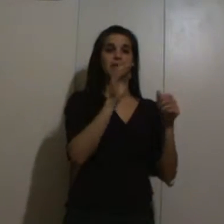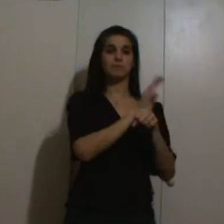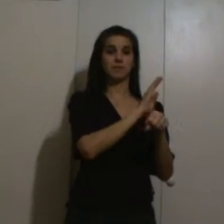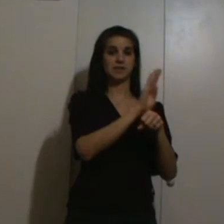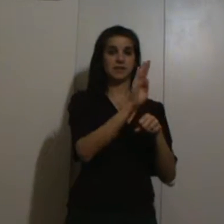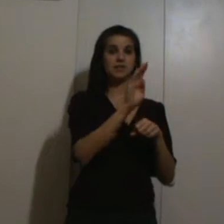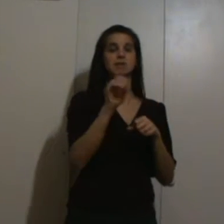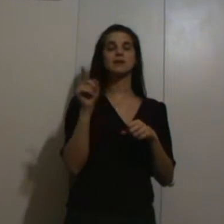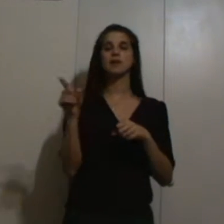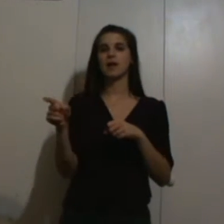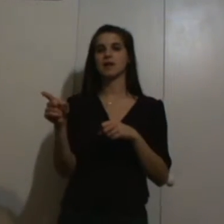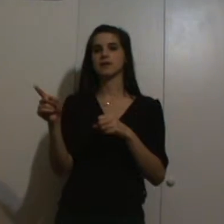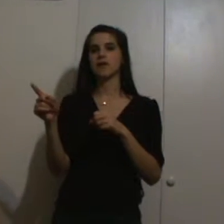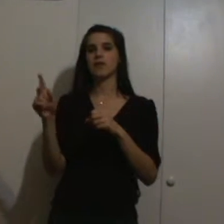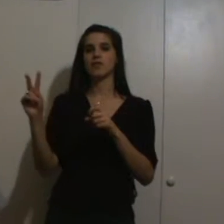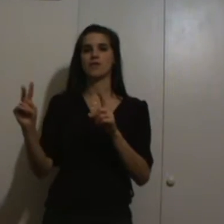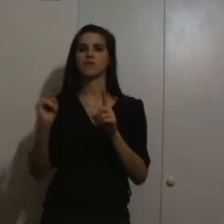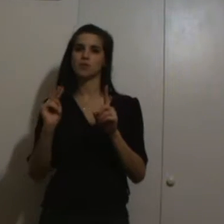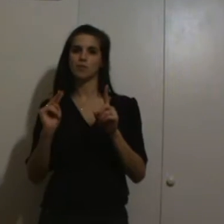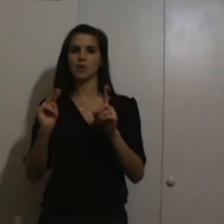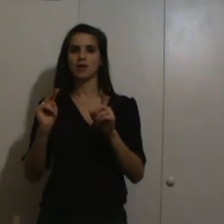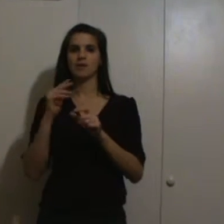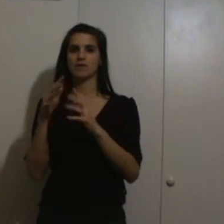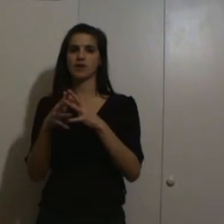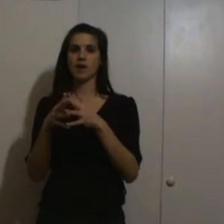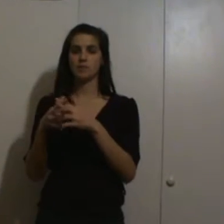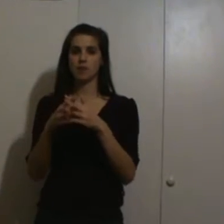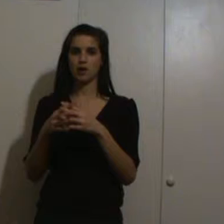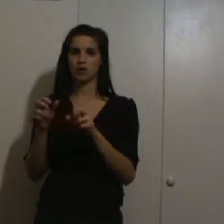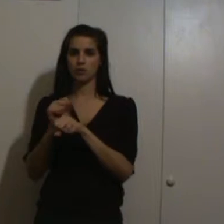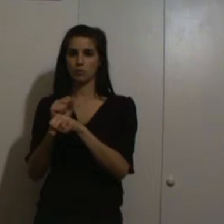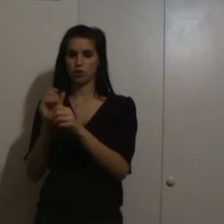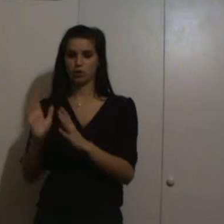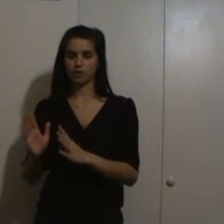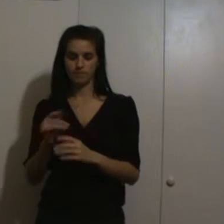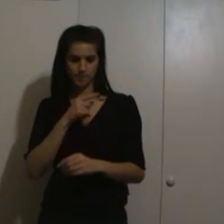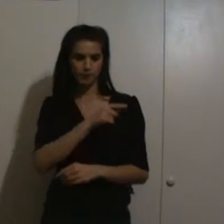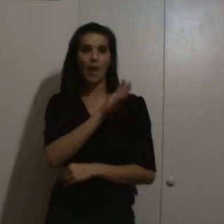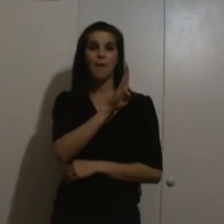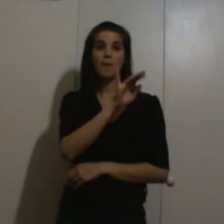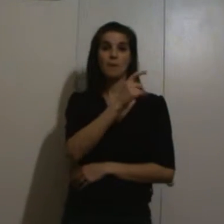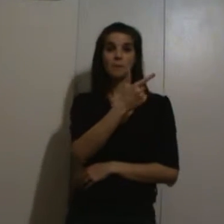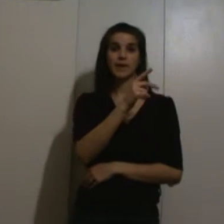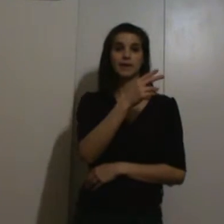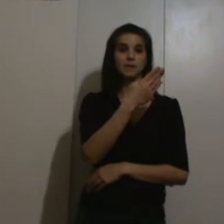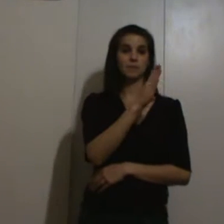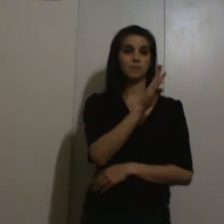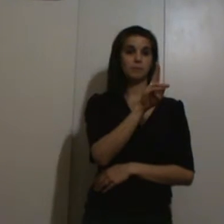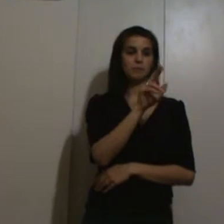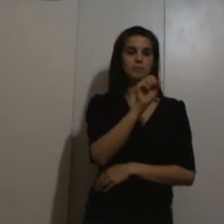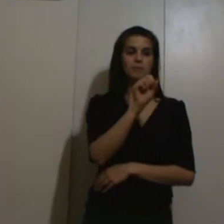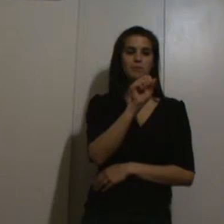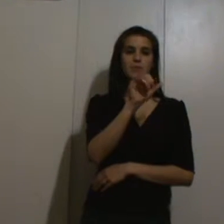worker. We have to remember that big business did a tremendous amount for